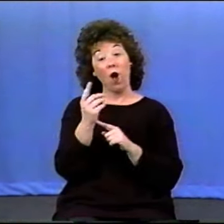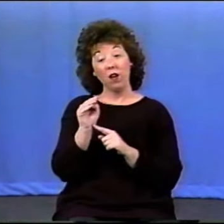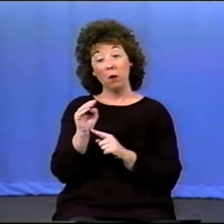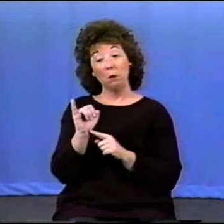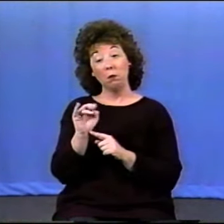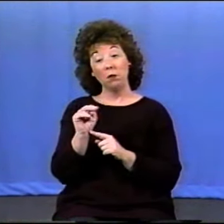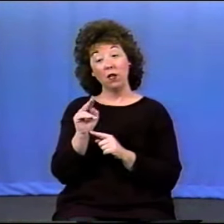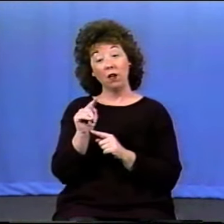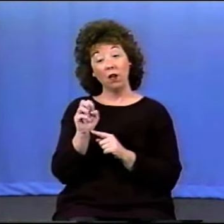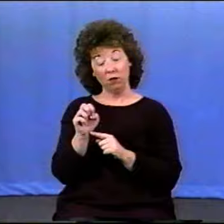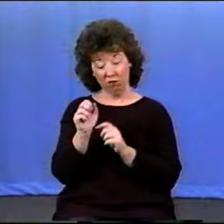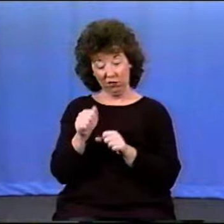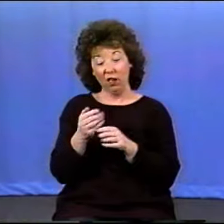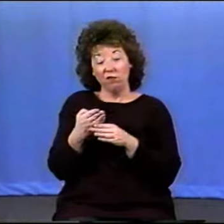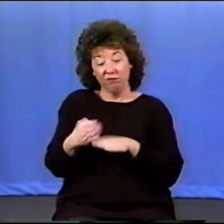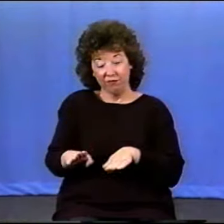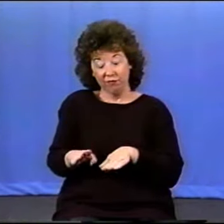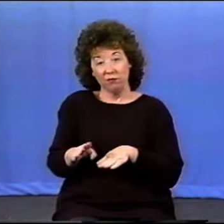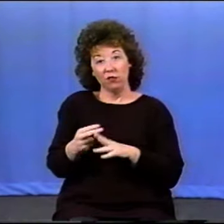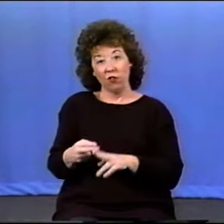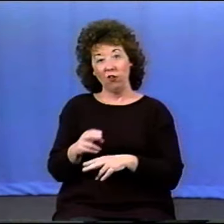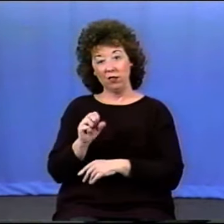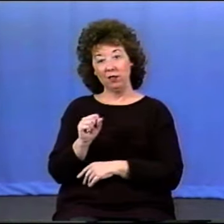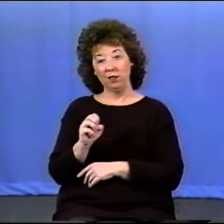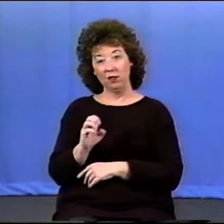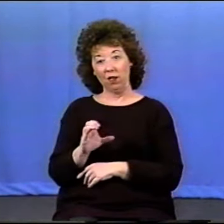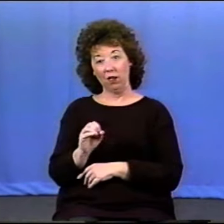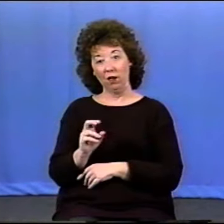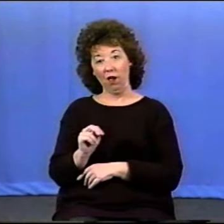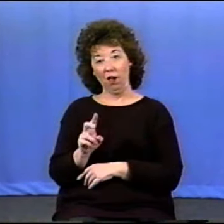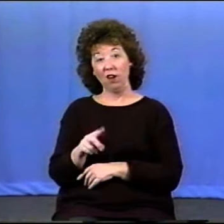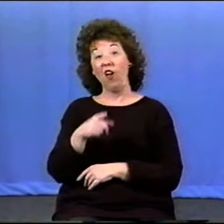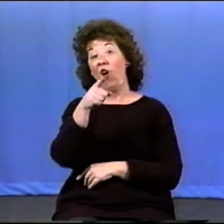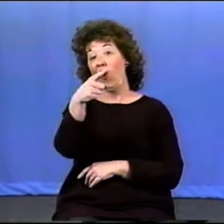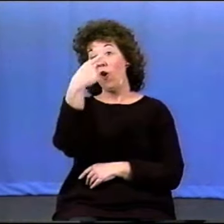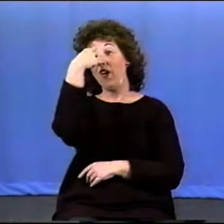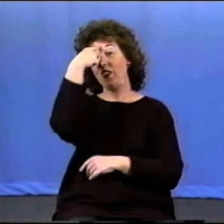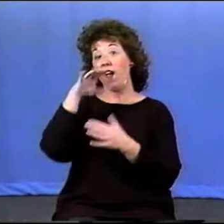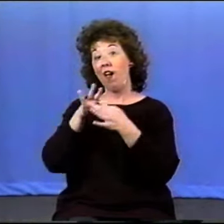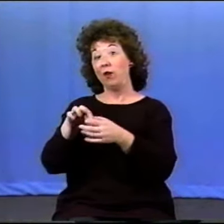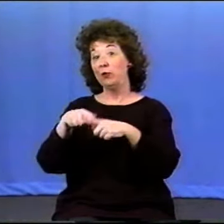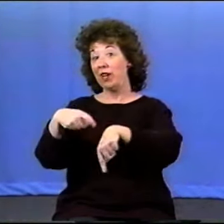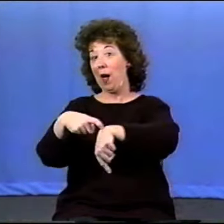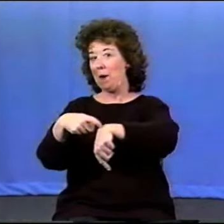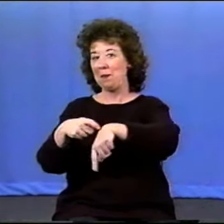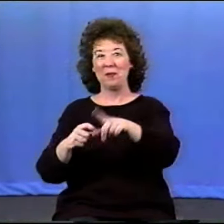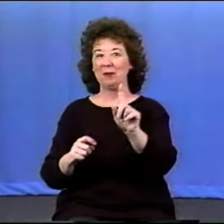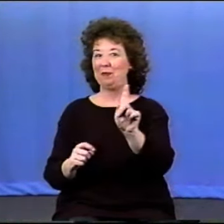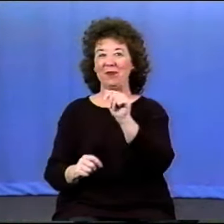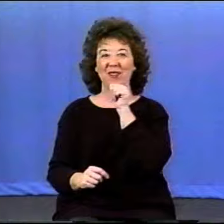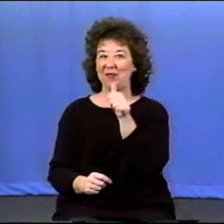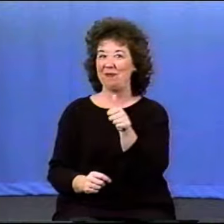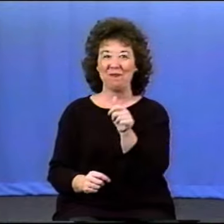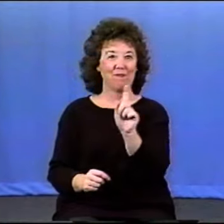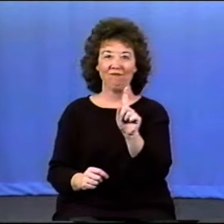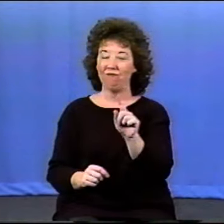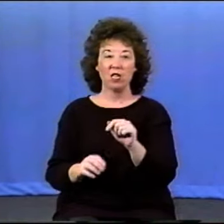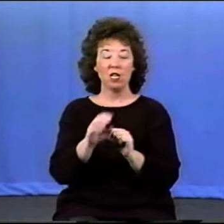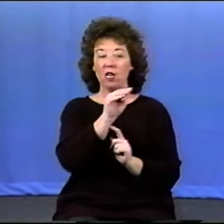into 60 seconds. Now, these terms have nothing to do with time. The term minute